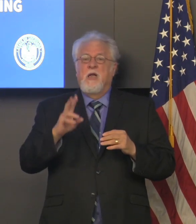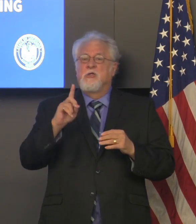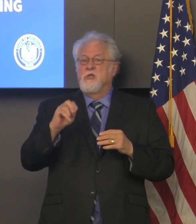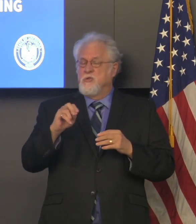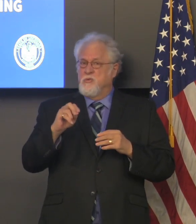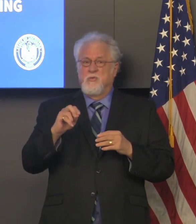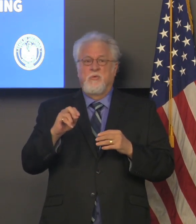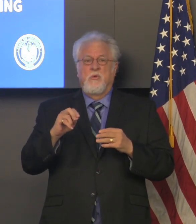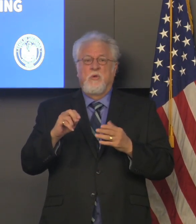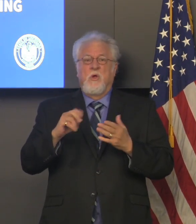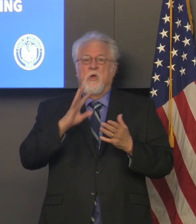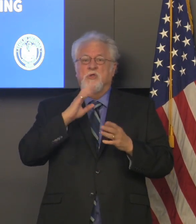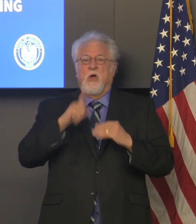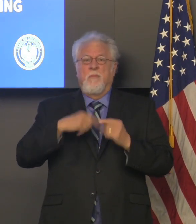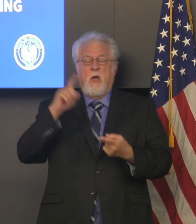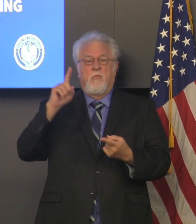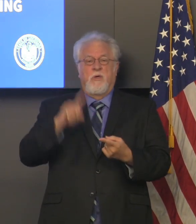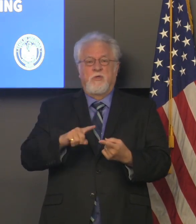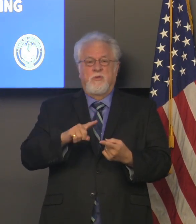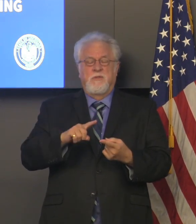about reducing